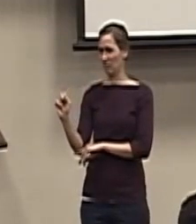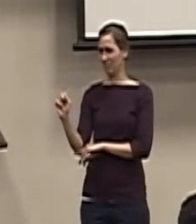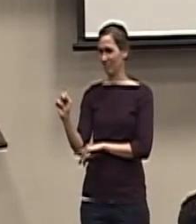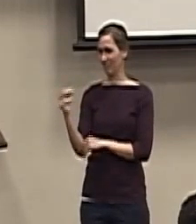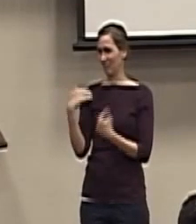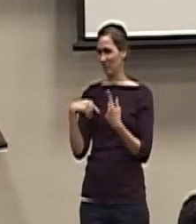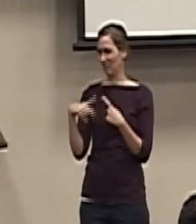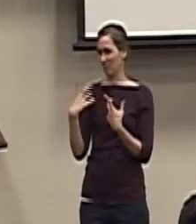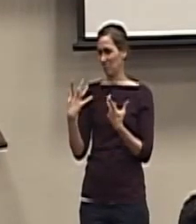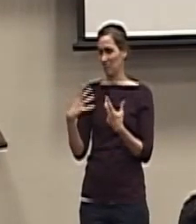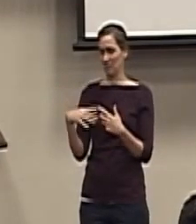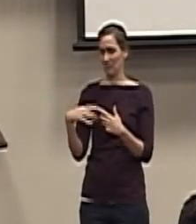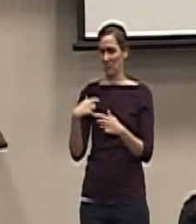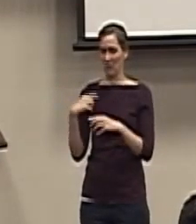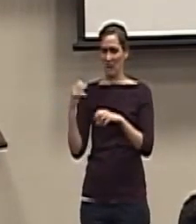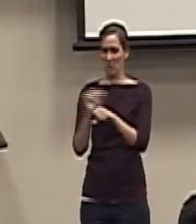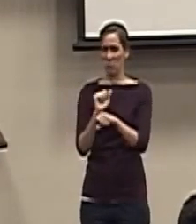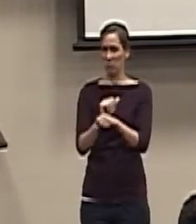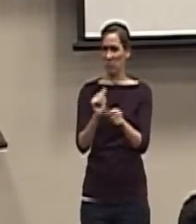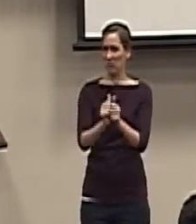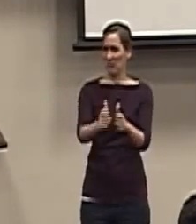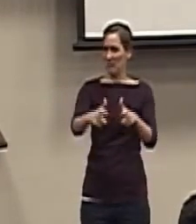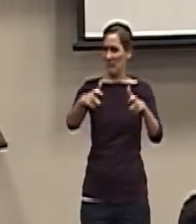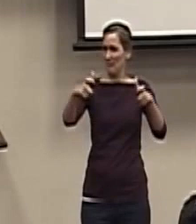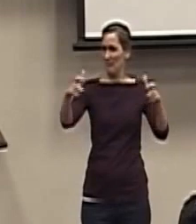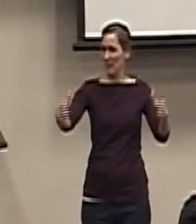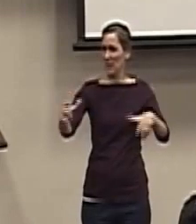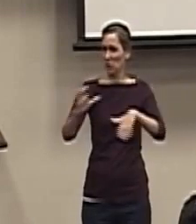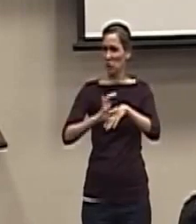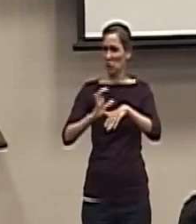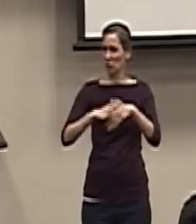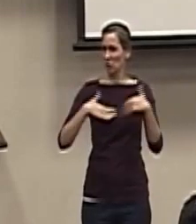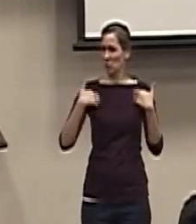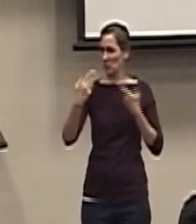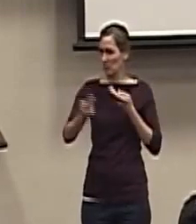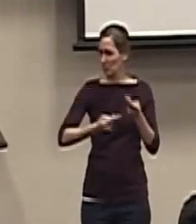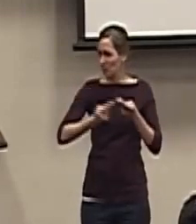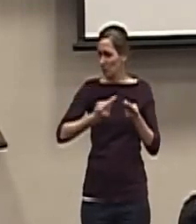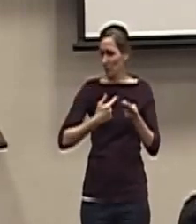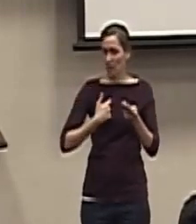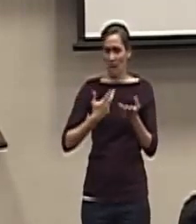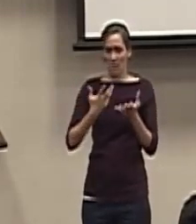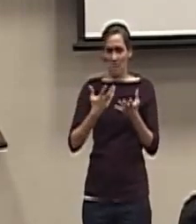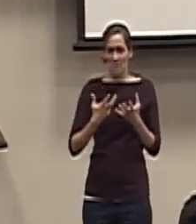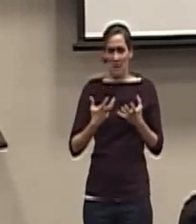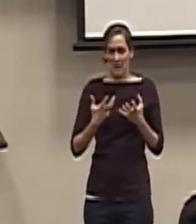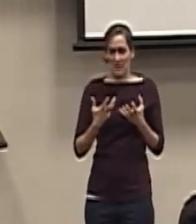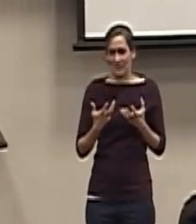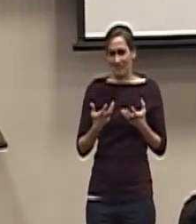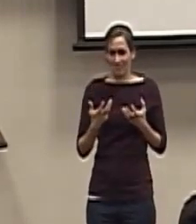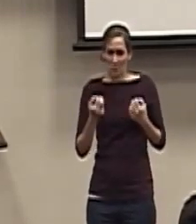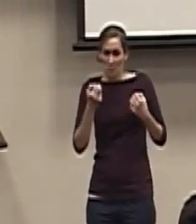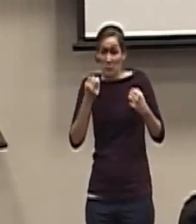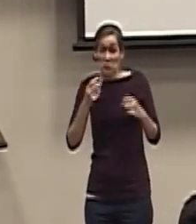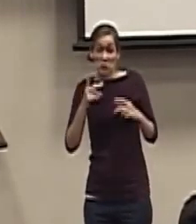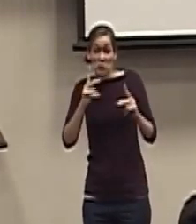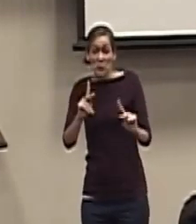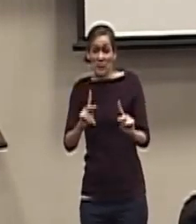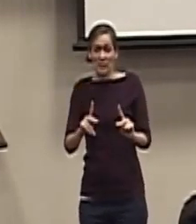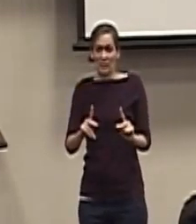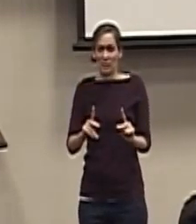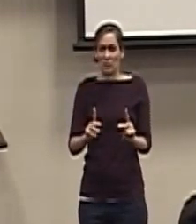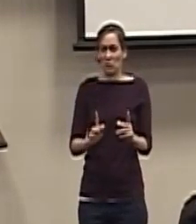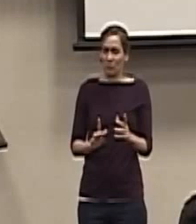a youth minister. I wanted to expand the scope of my influence. I wanted an opportunity at least to reach the